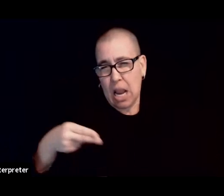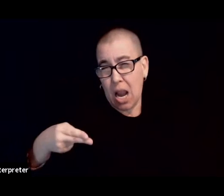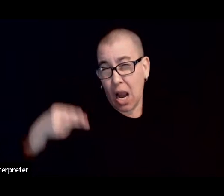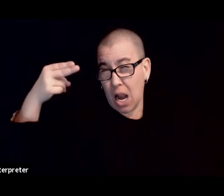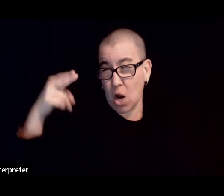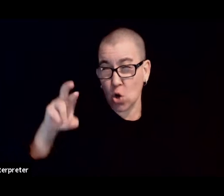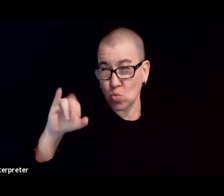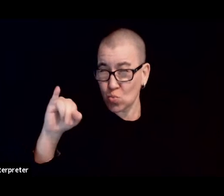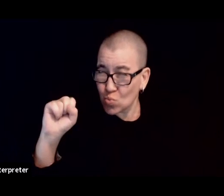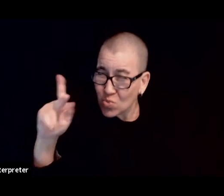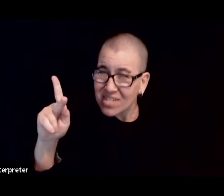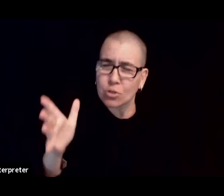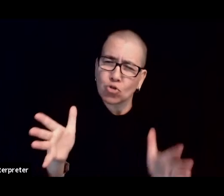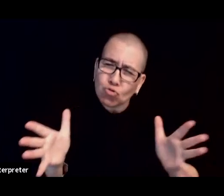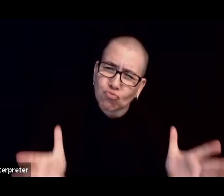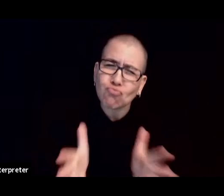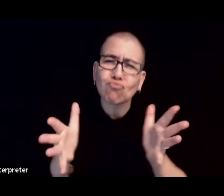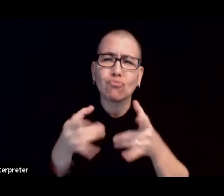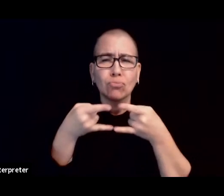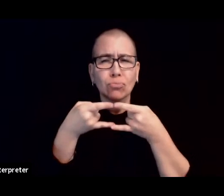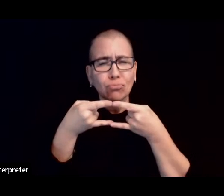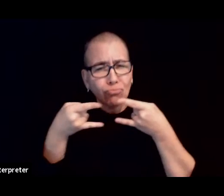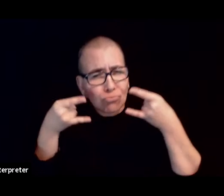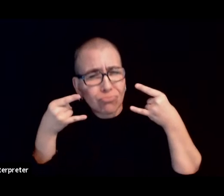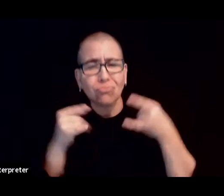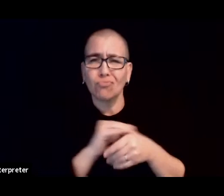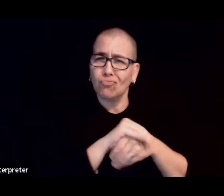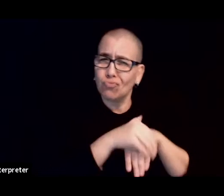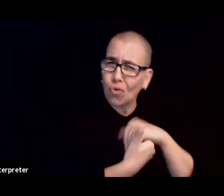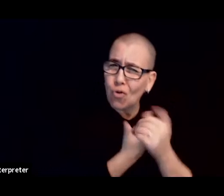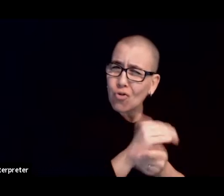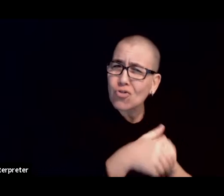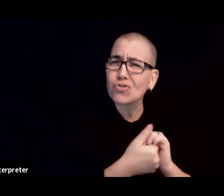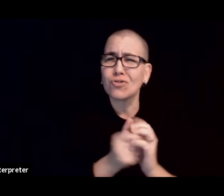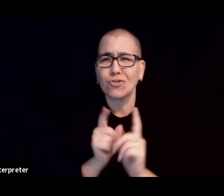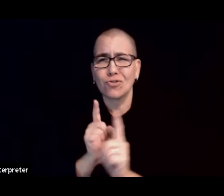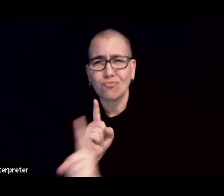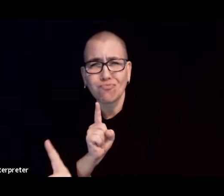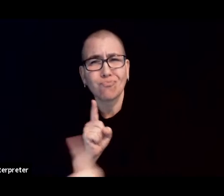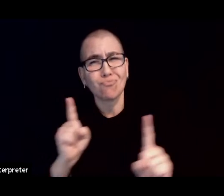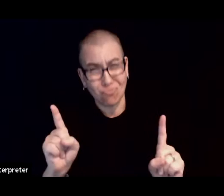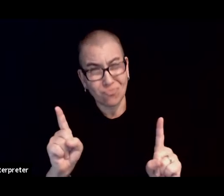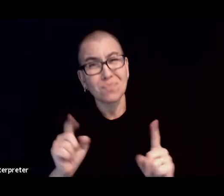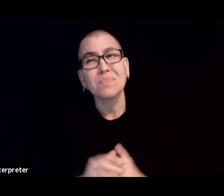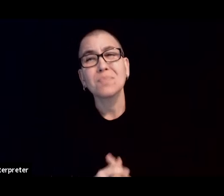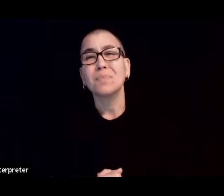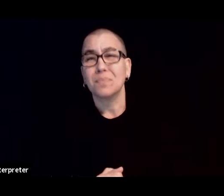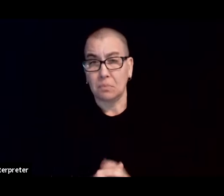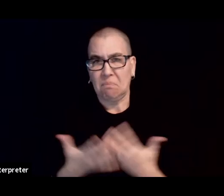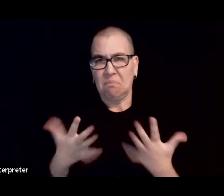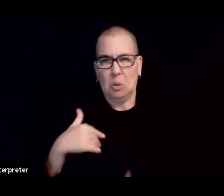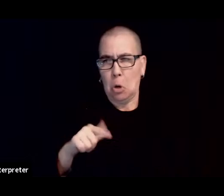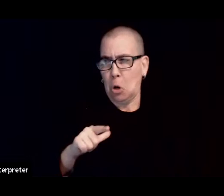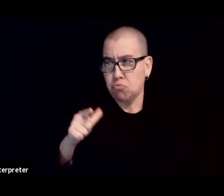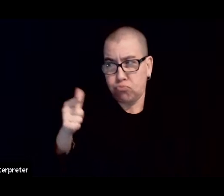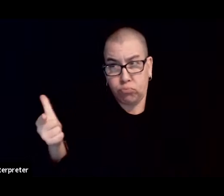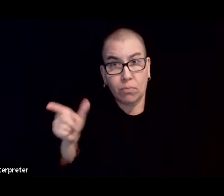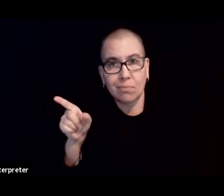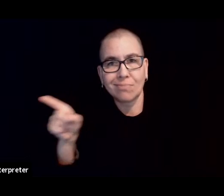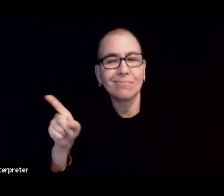measures. And with that, I would ask Chris to give us an update on the vaccine